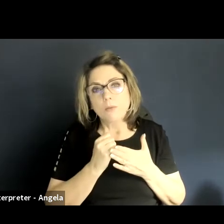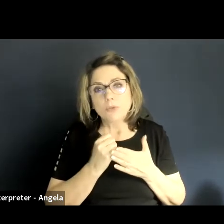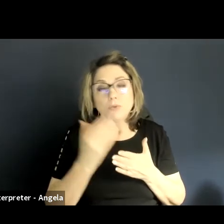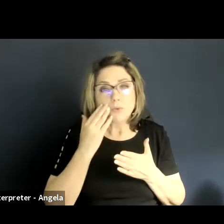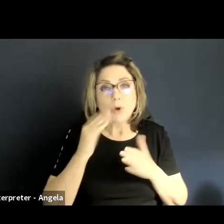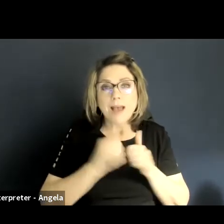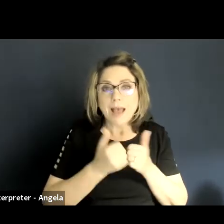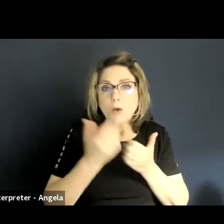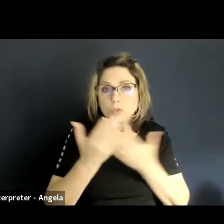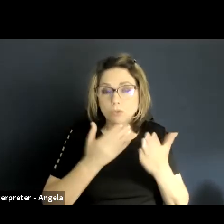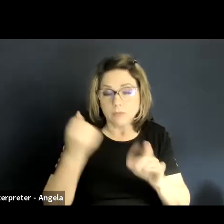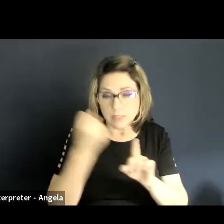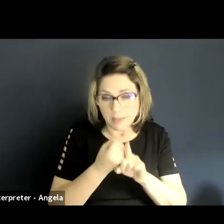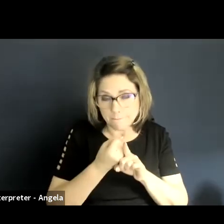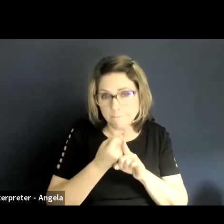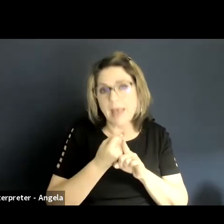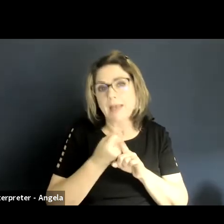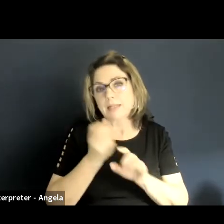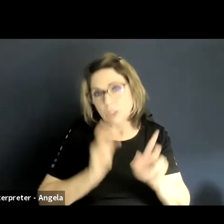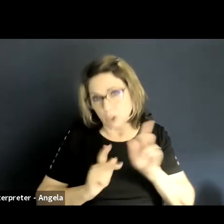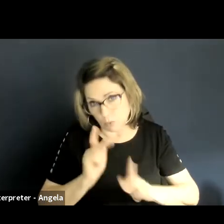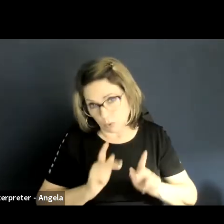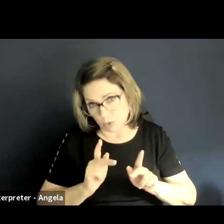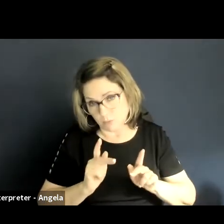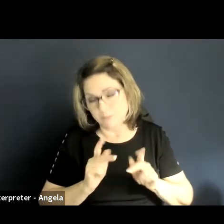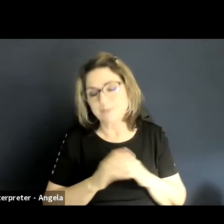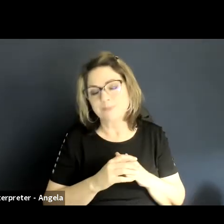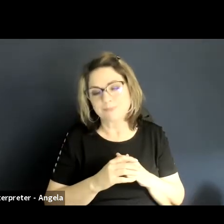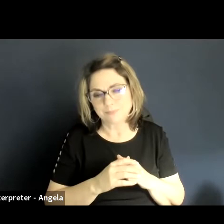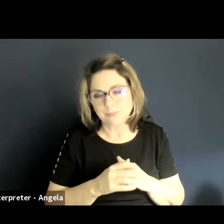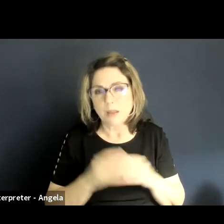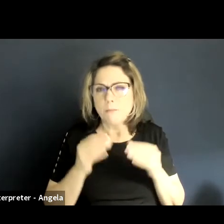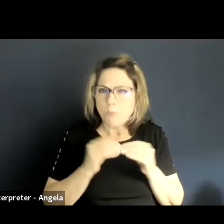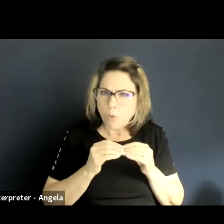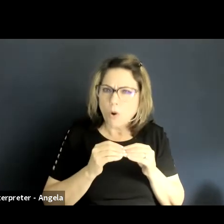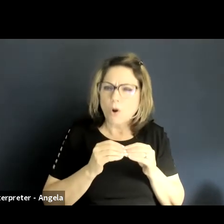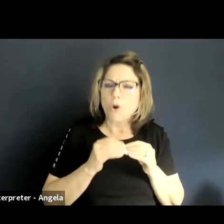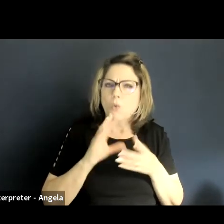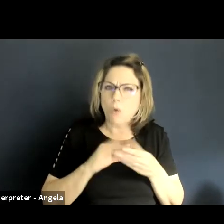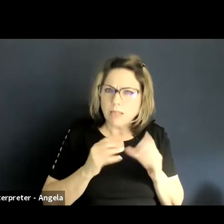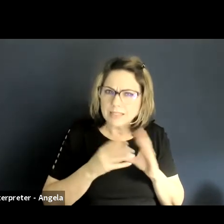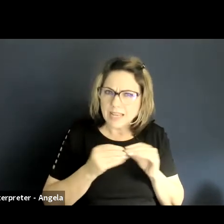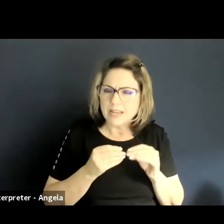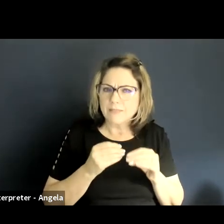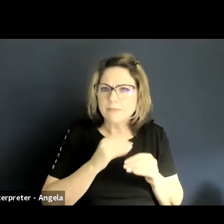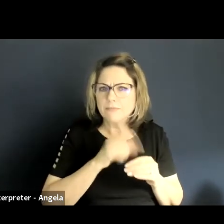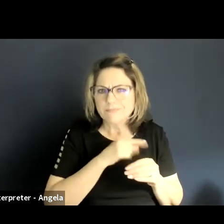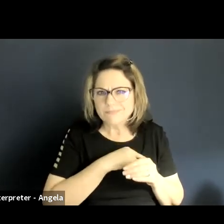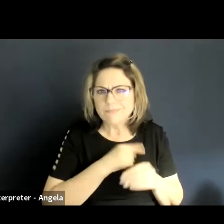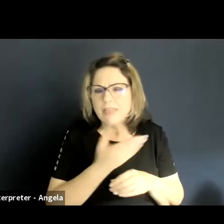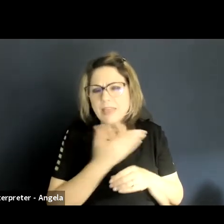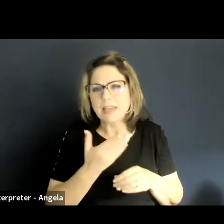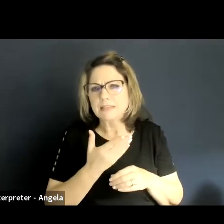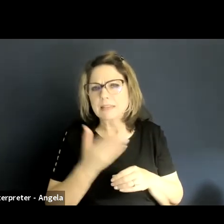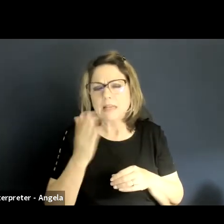consumers. You know, just the more qualitative things, like one person never worked, but now loves saving